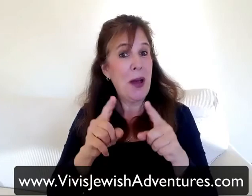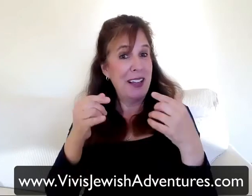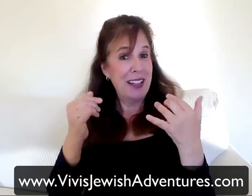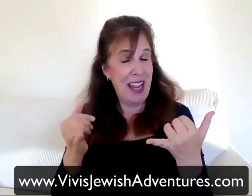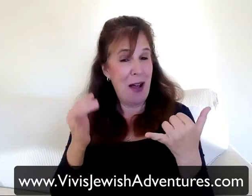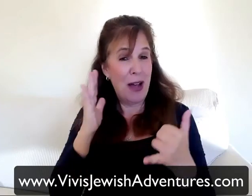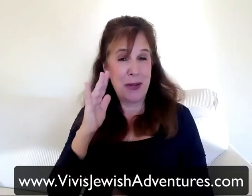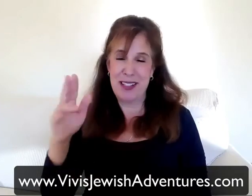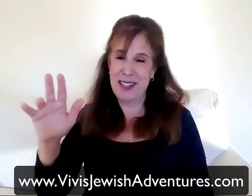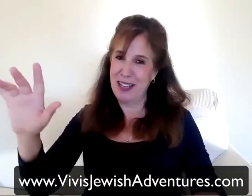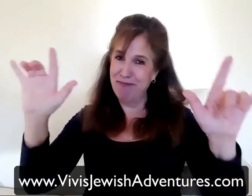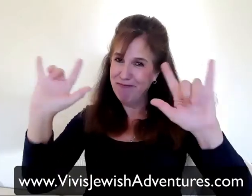-bye.